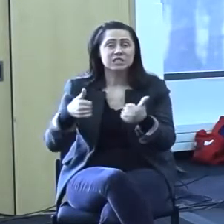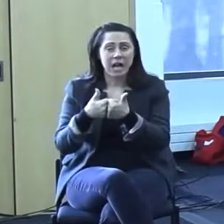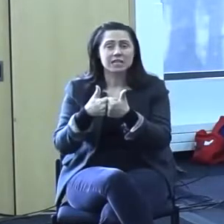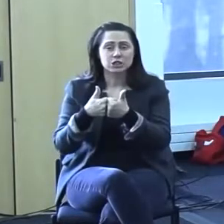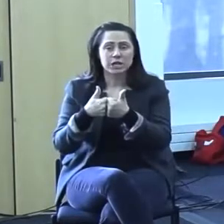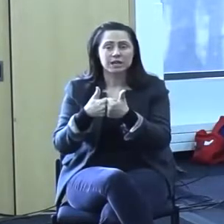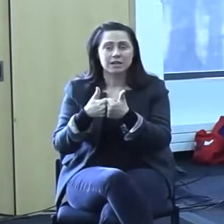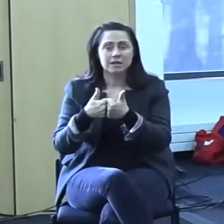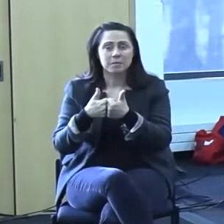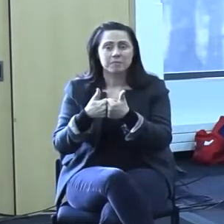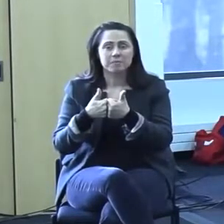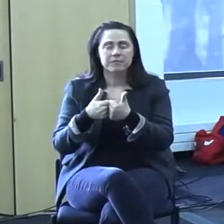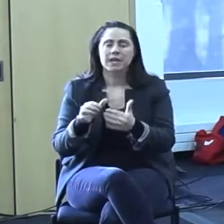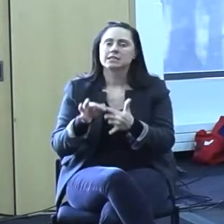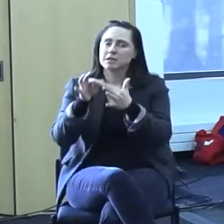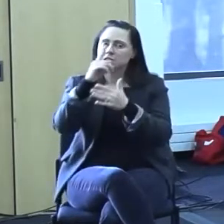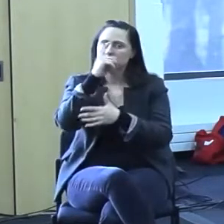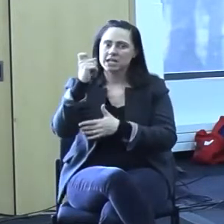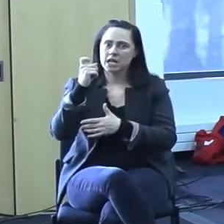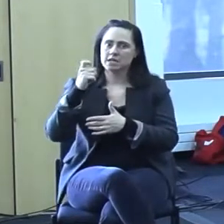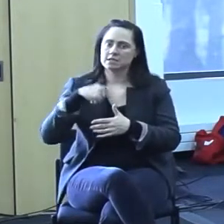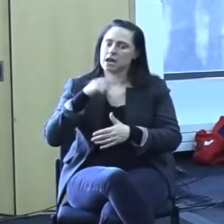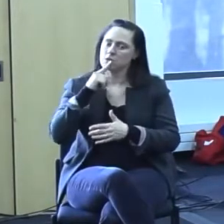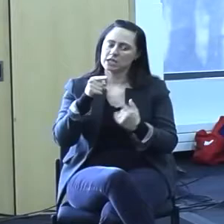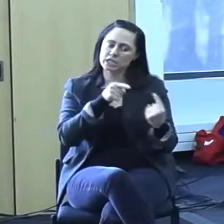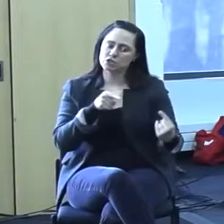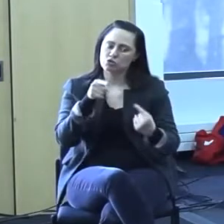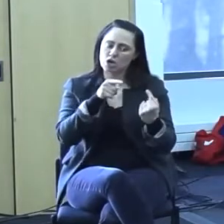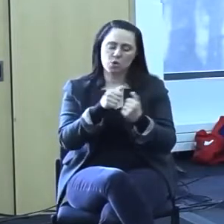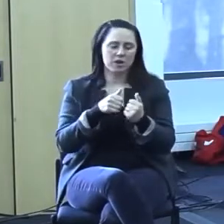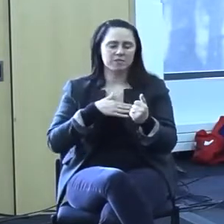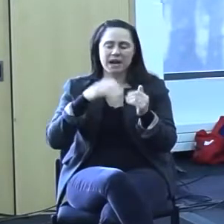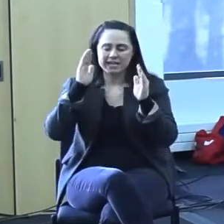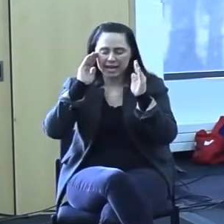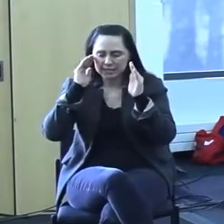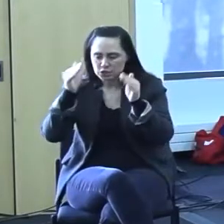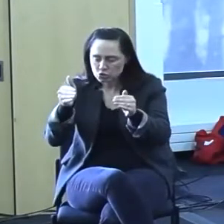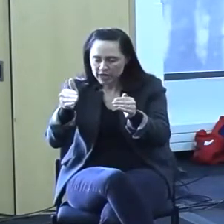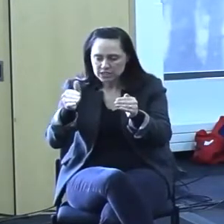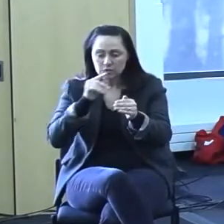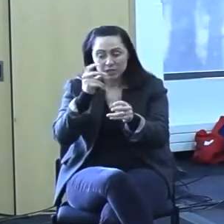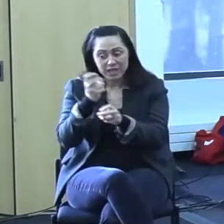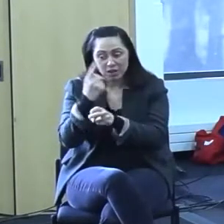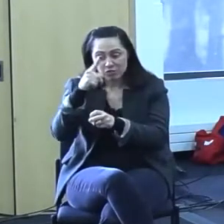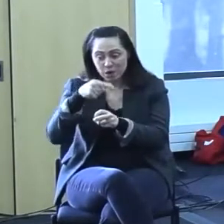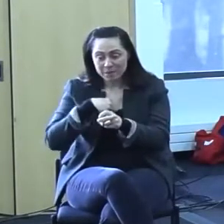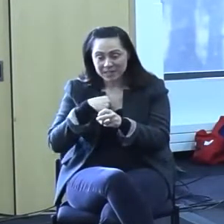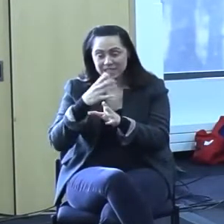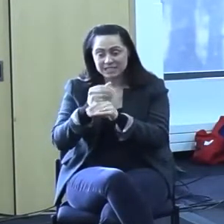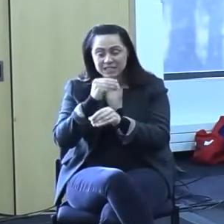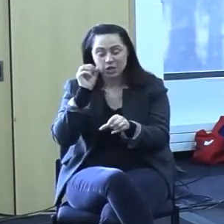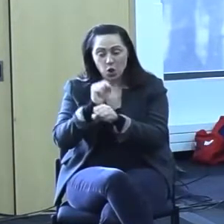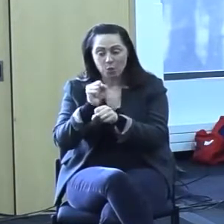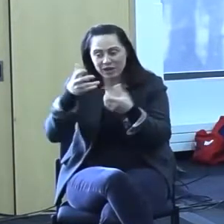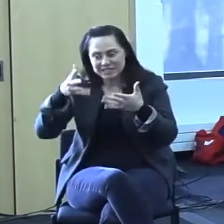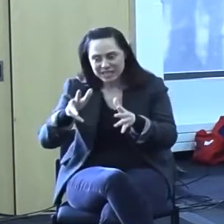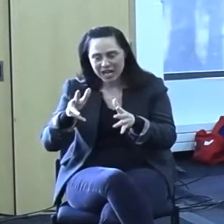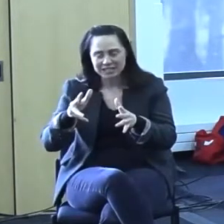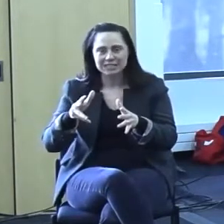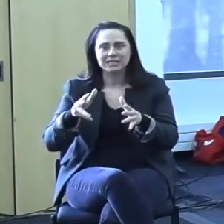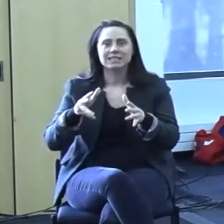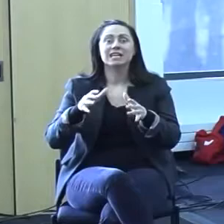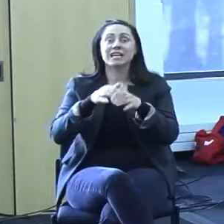challenging, especially because I really struggle with my concentration and it's really hard for me to get homework done. As much as